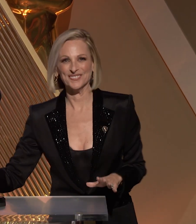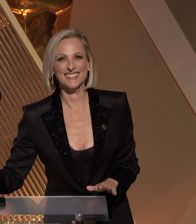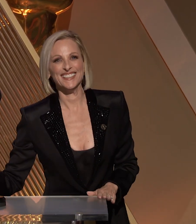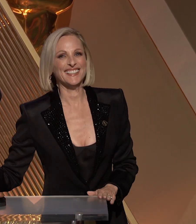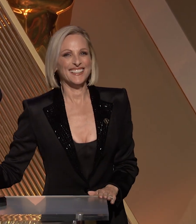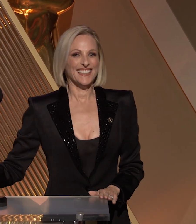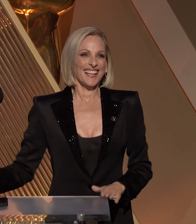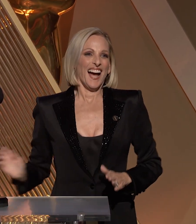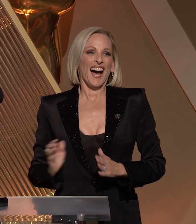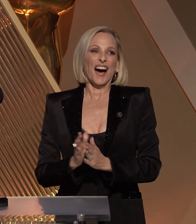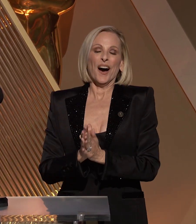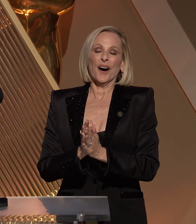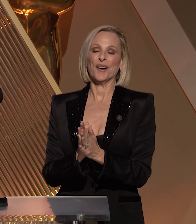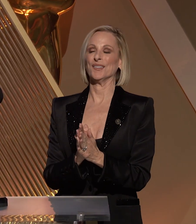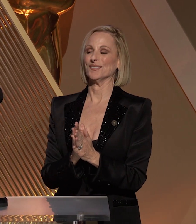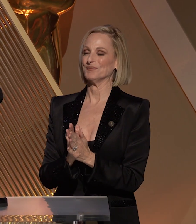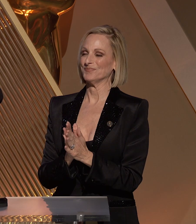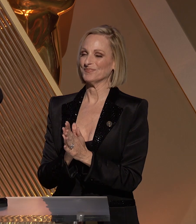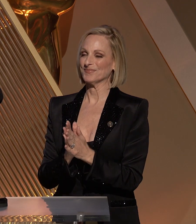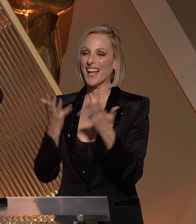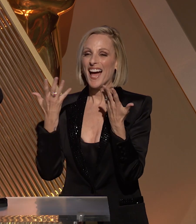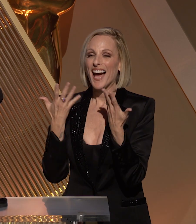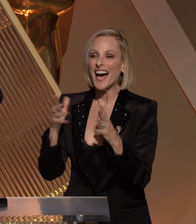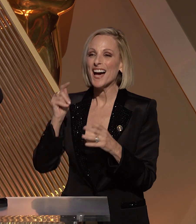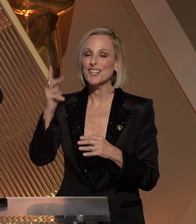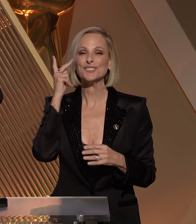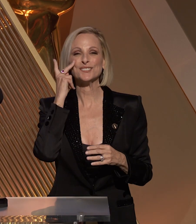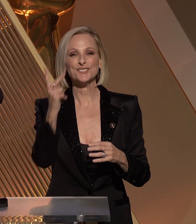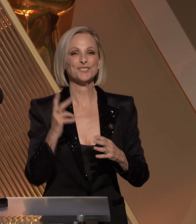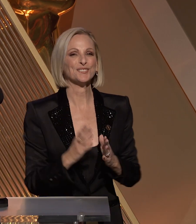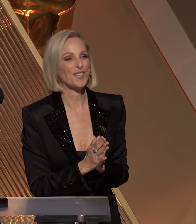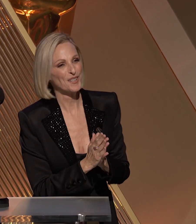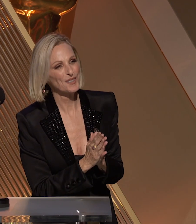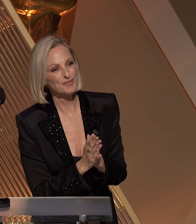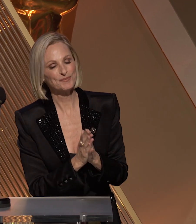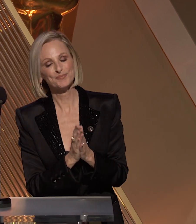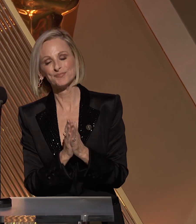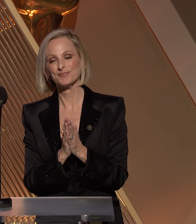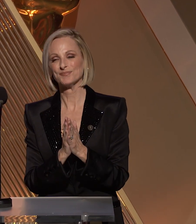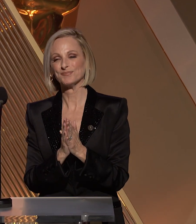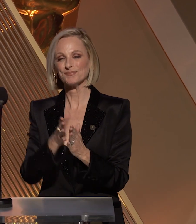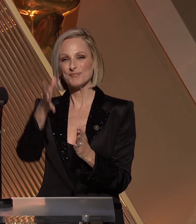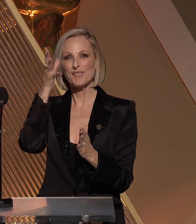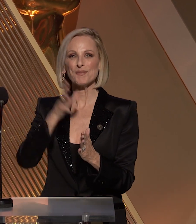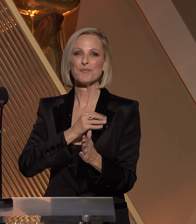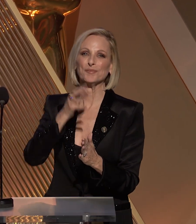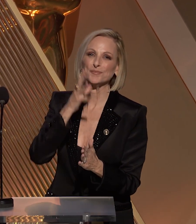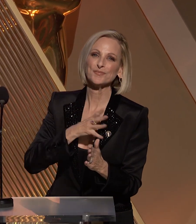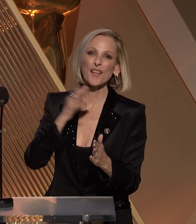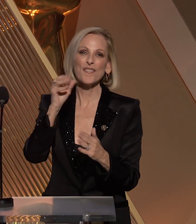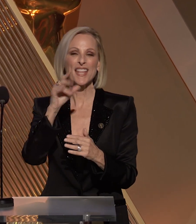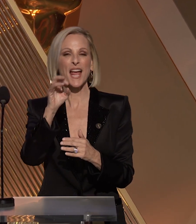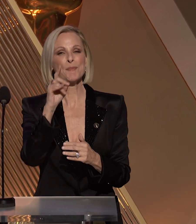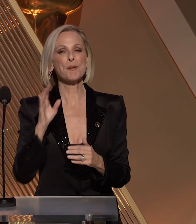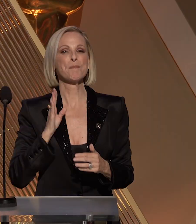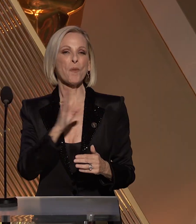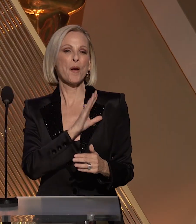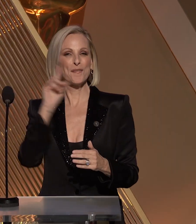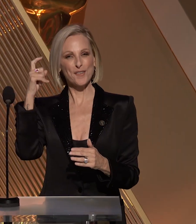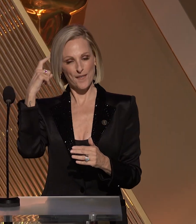Wow. Well, as you just saw, the men and women of the Academy, of